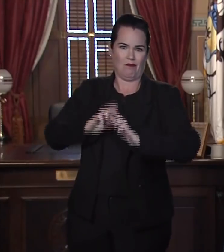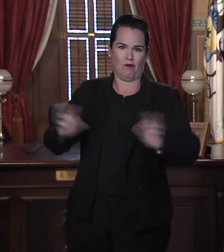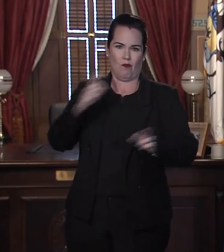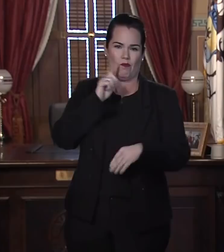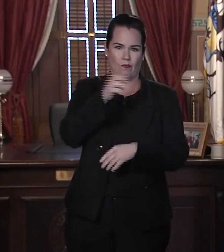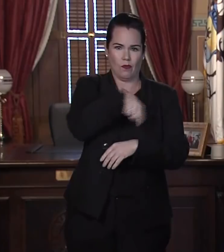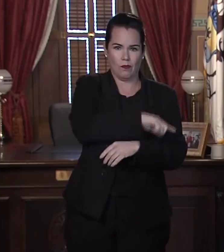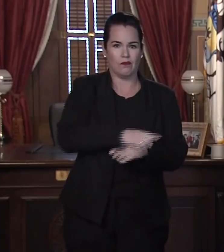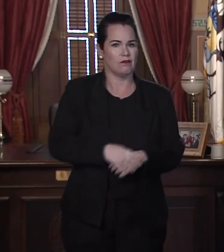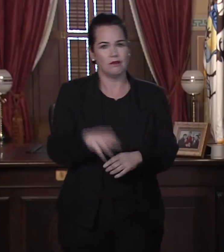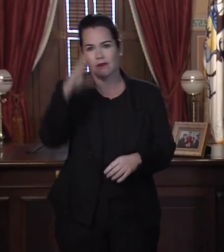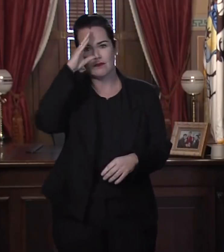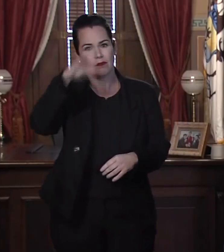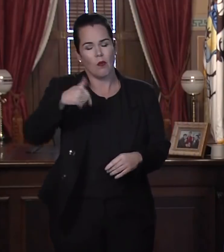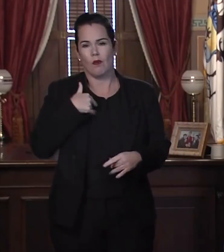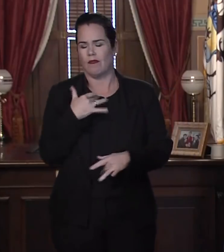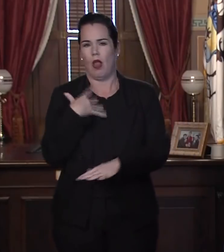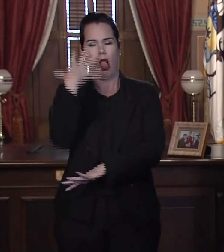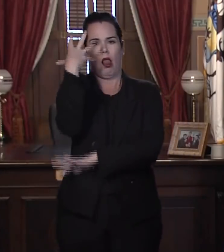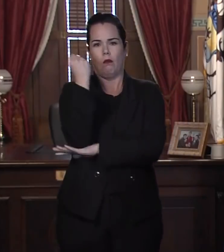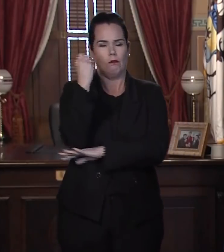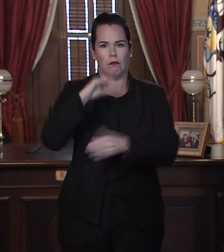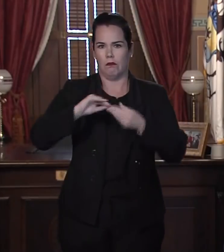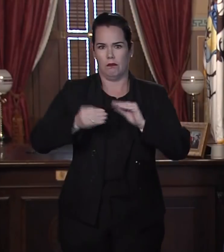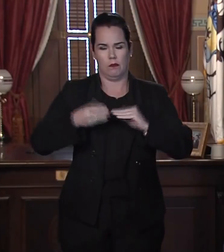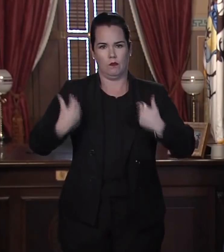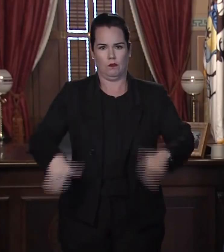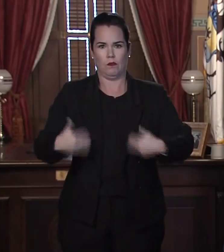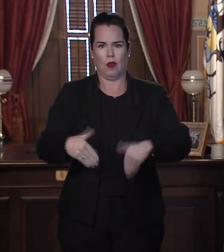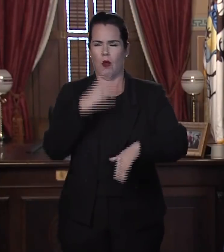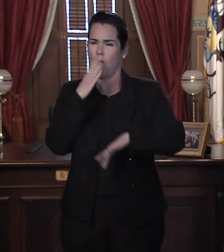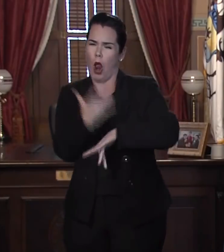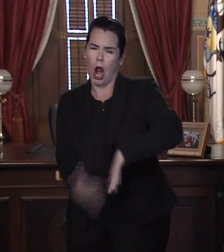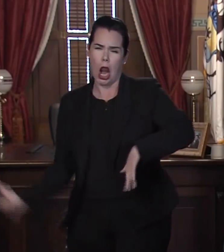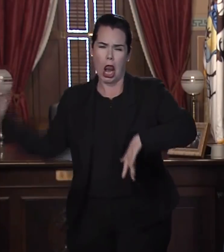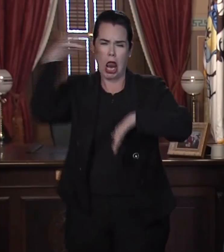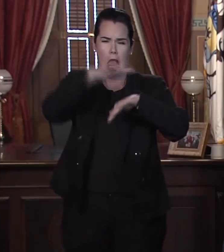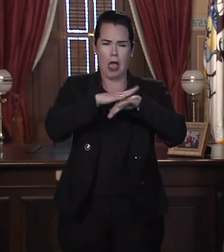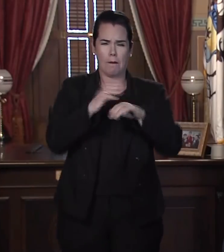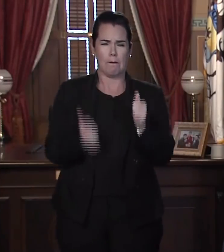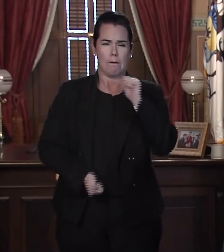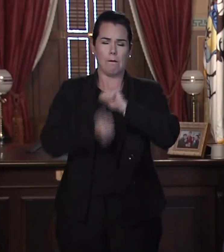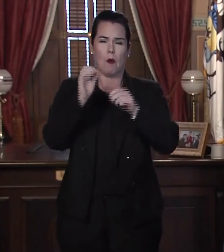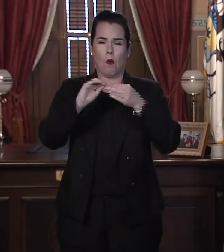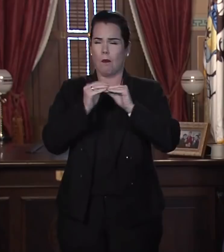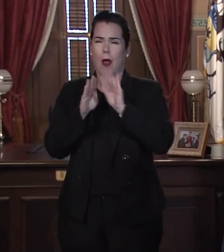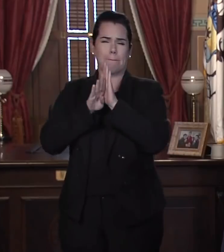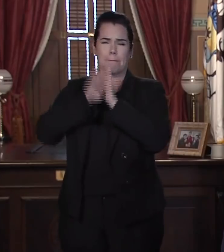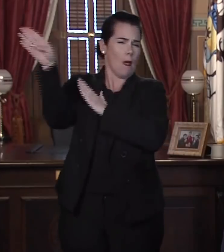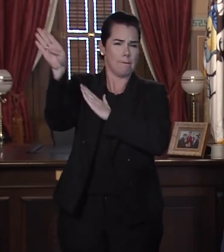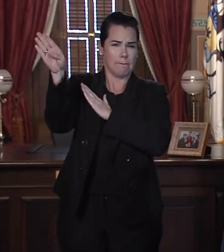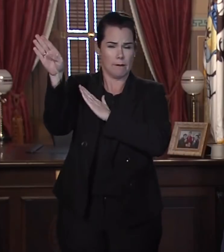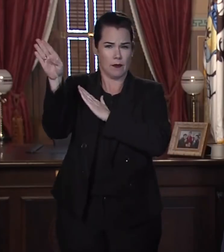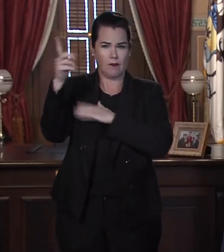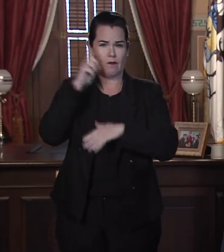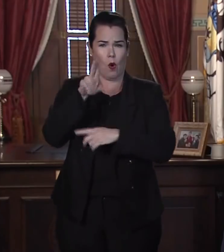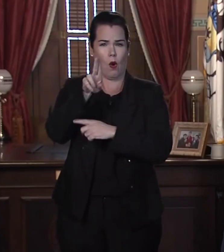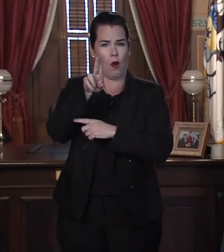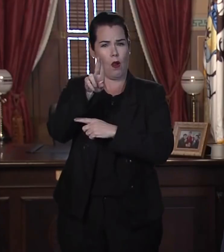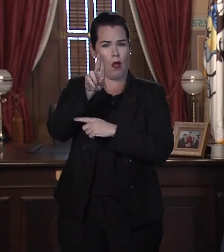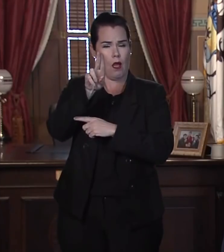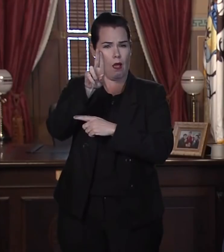aware, we've seen historic numbers, the largest increase and the largest numbers of individuals filing for unemployment insurance in our state's